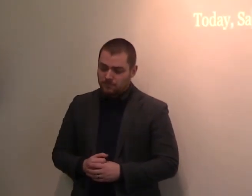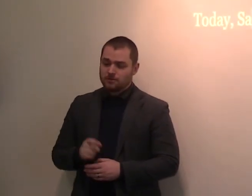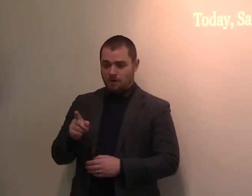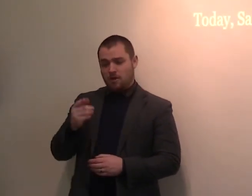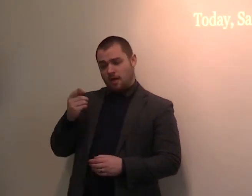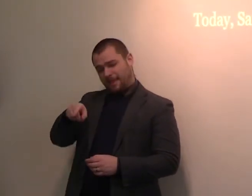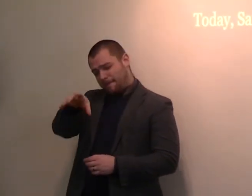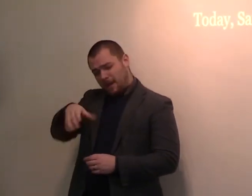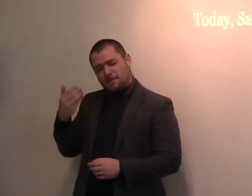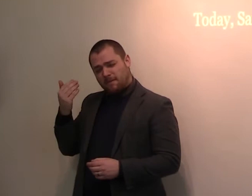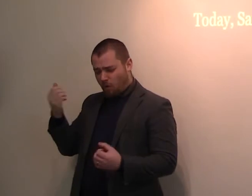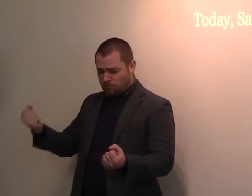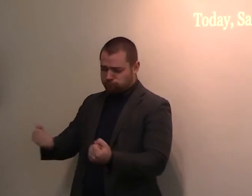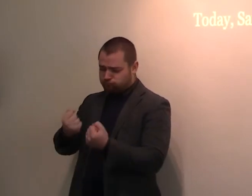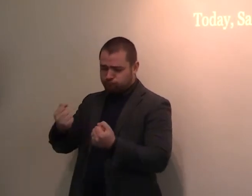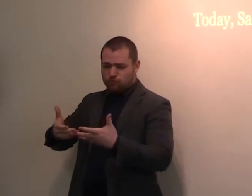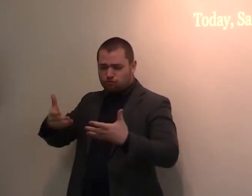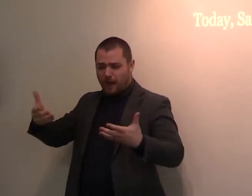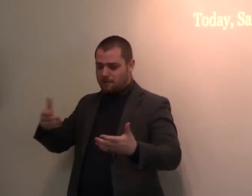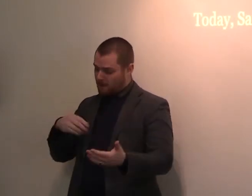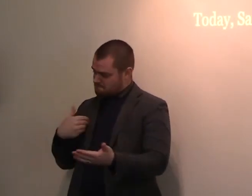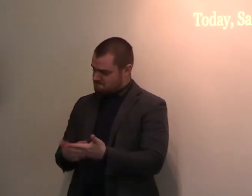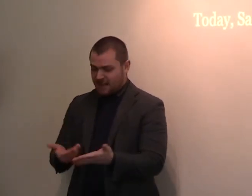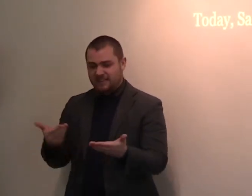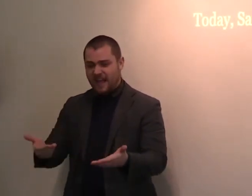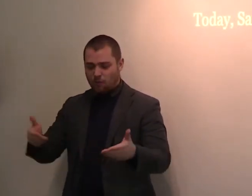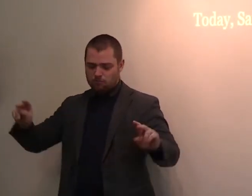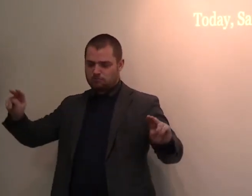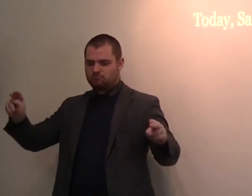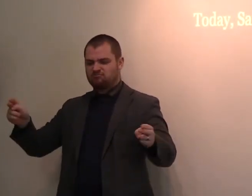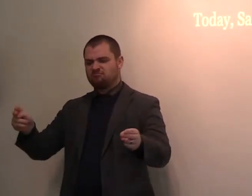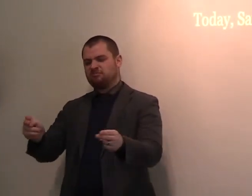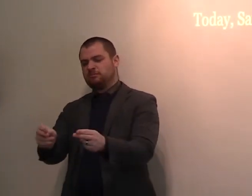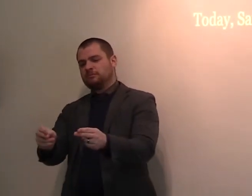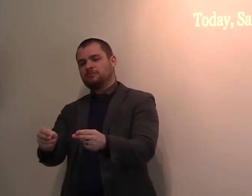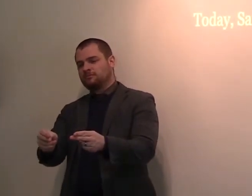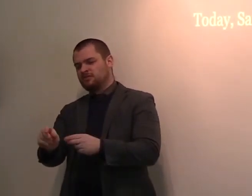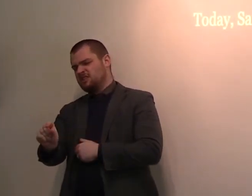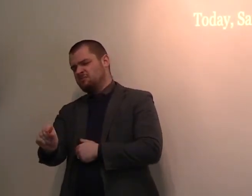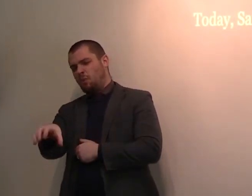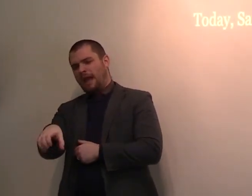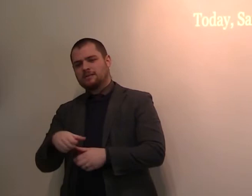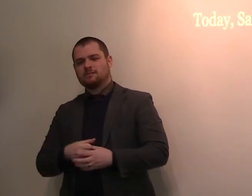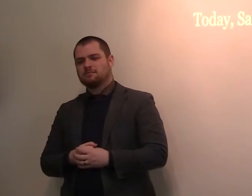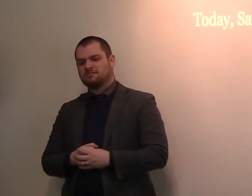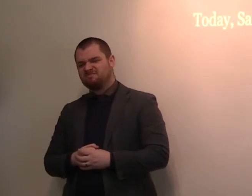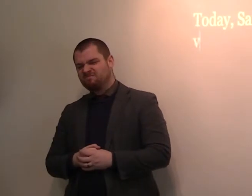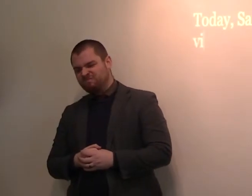greatness still remains. Learned a lesson. Oh yes, in history, I have no time to go in details